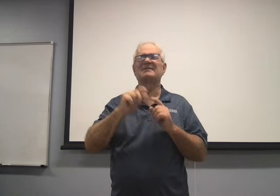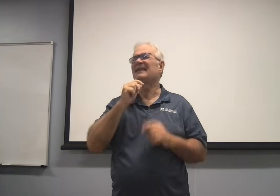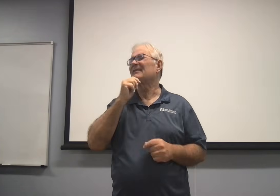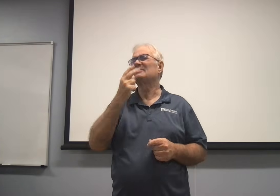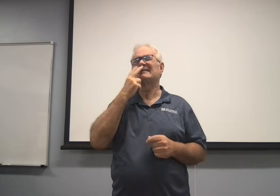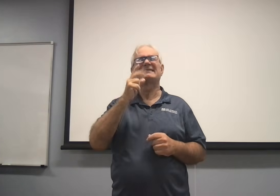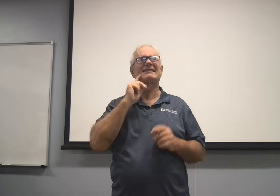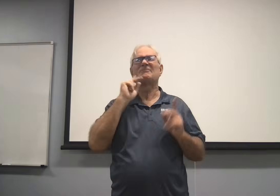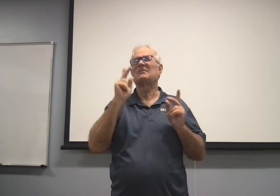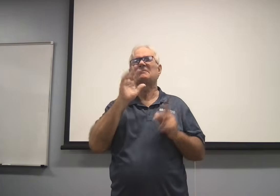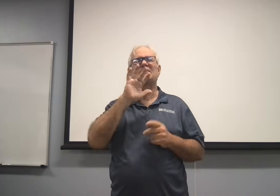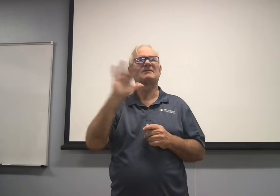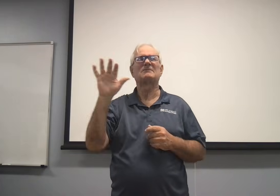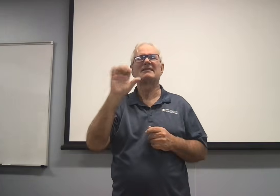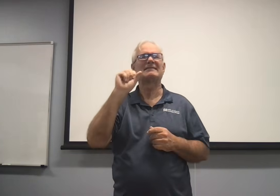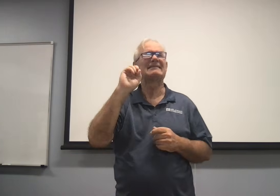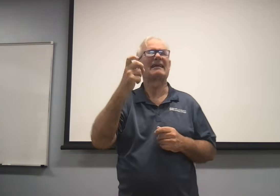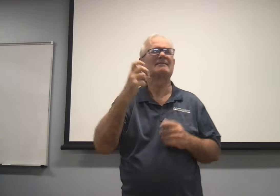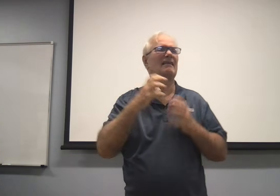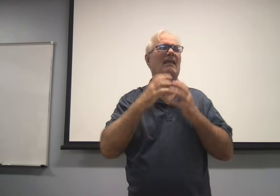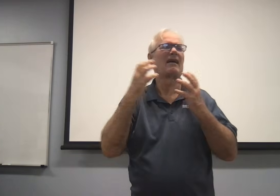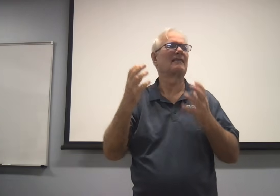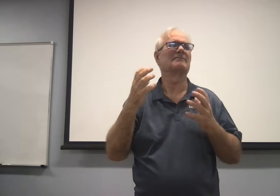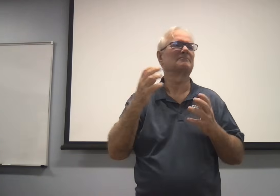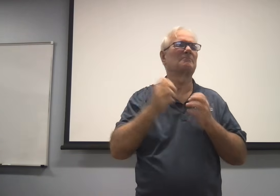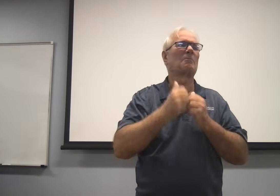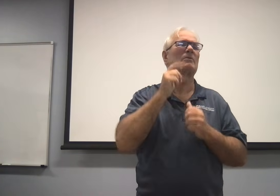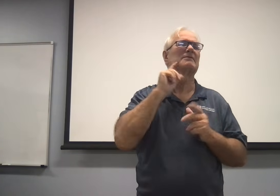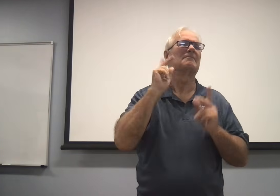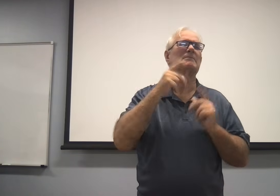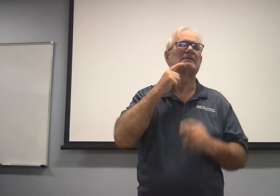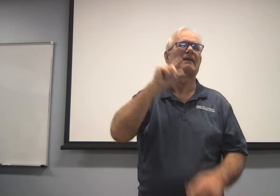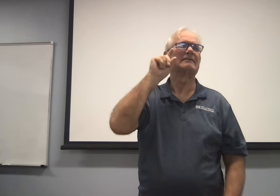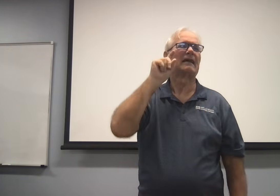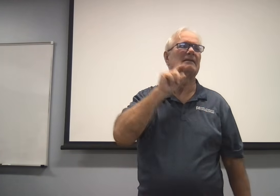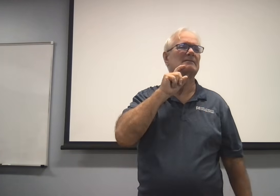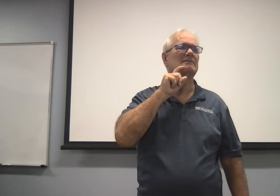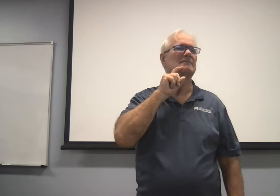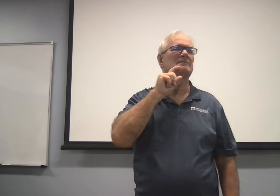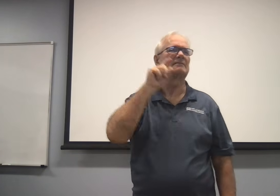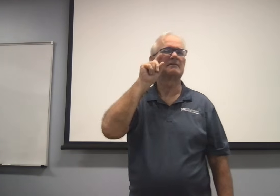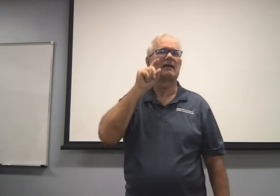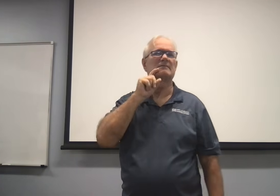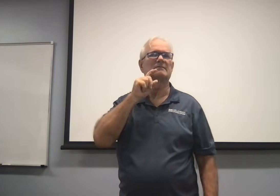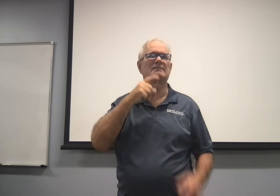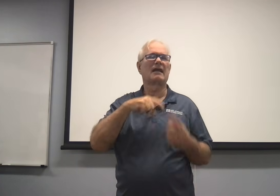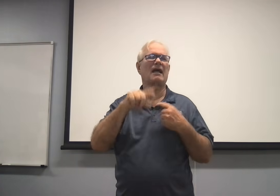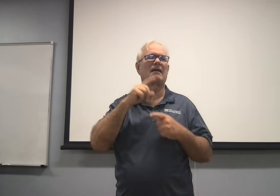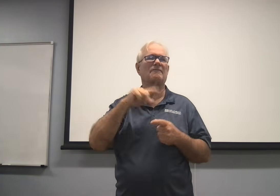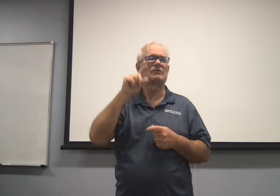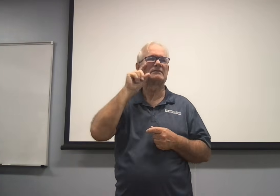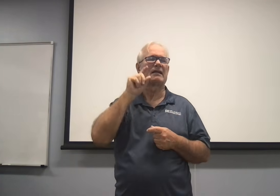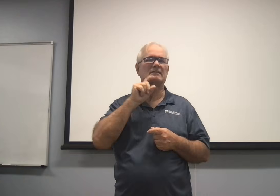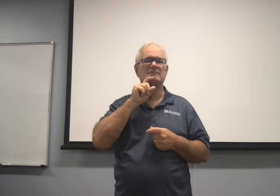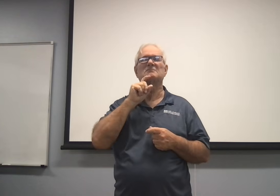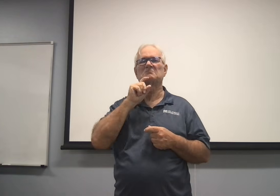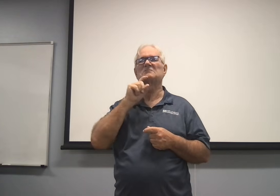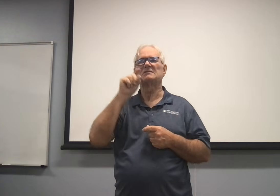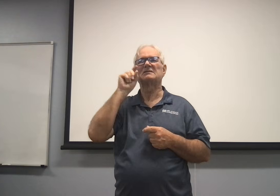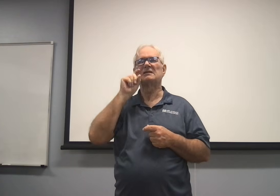with just your index and your middle finger. People don't really deaf people don't really sign that a whole lot. They sign it this way, with